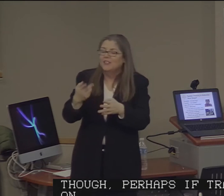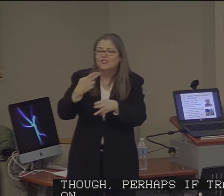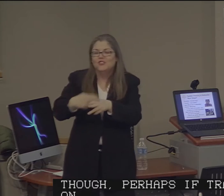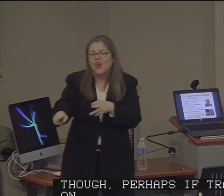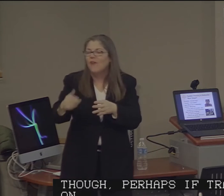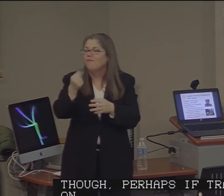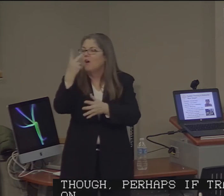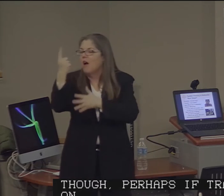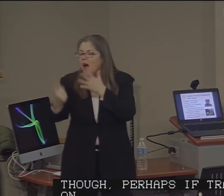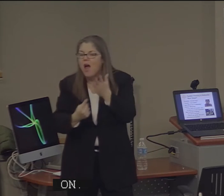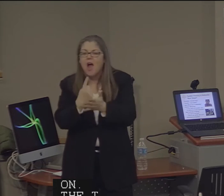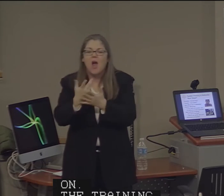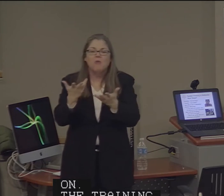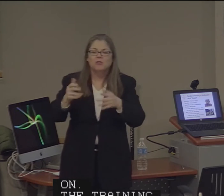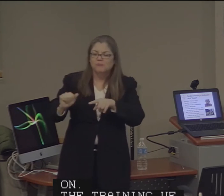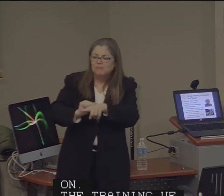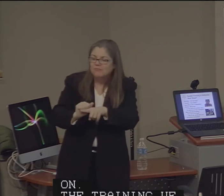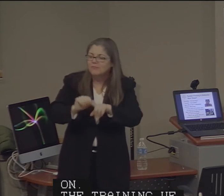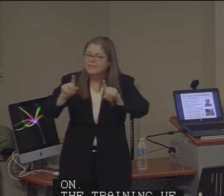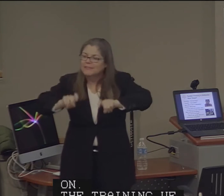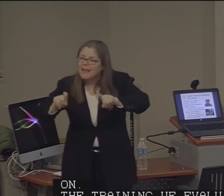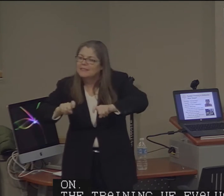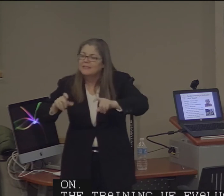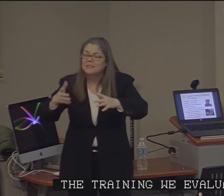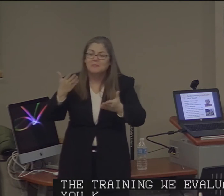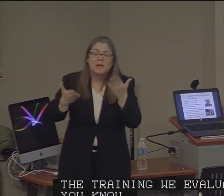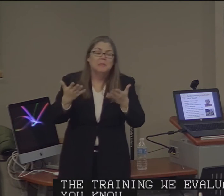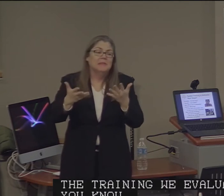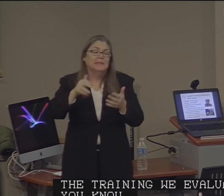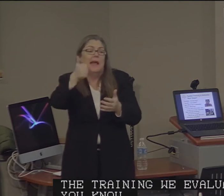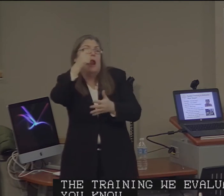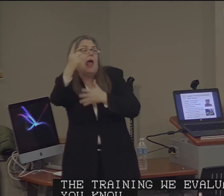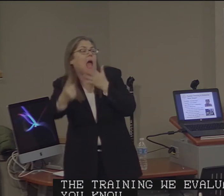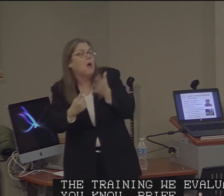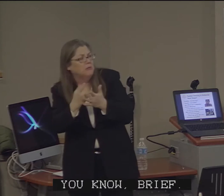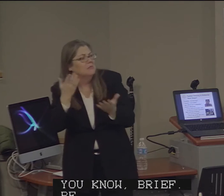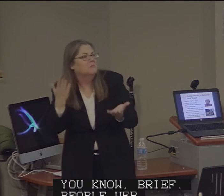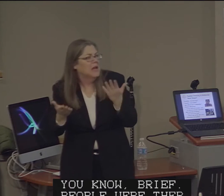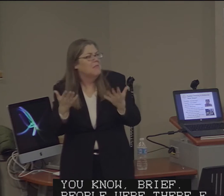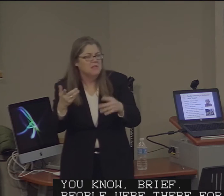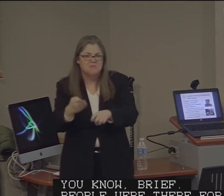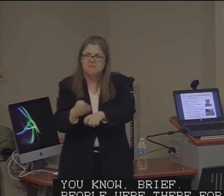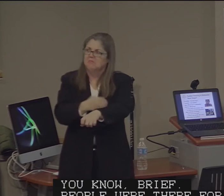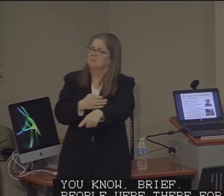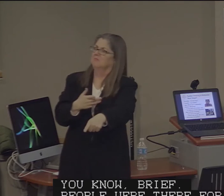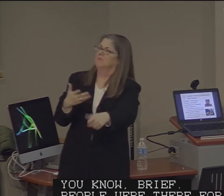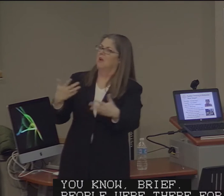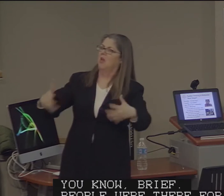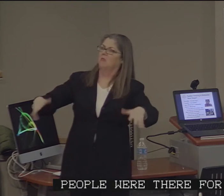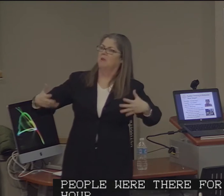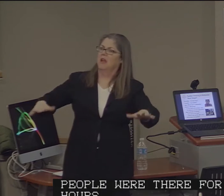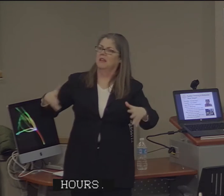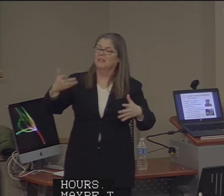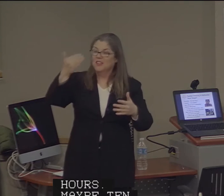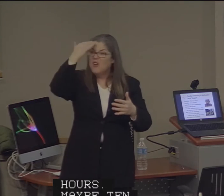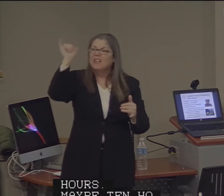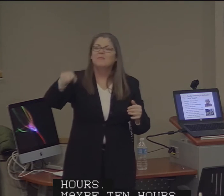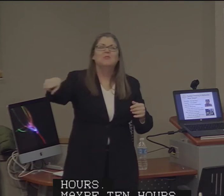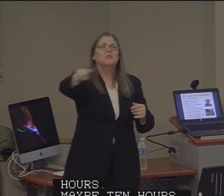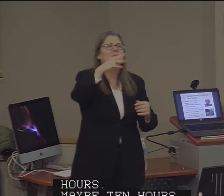few hours, maybe 10 hours. You could imagine that, you know, working at something for a week, a